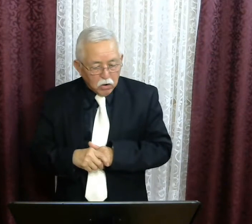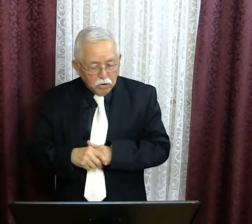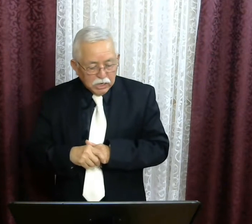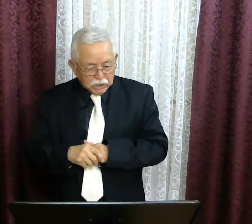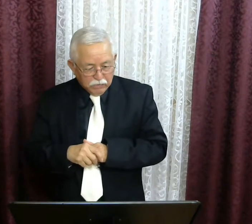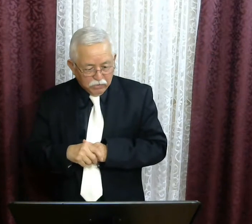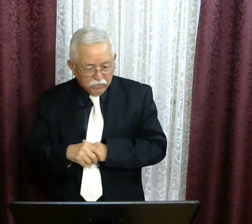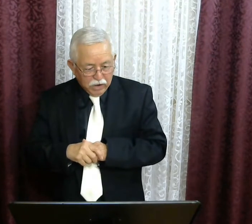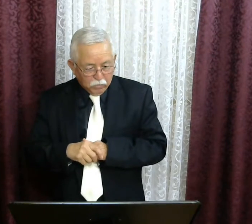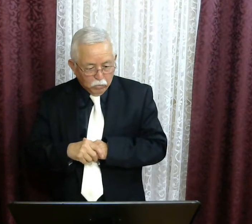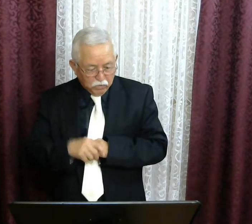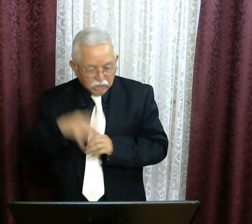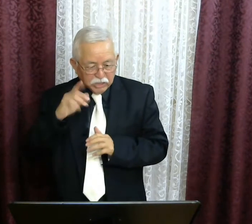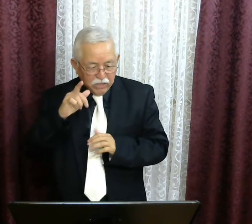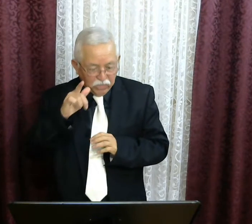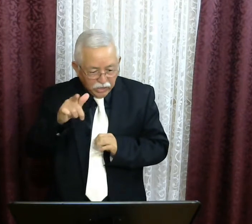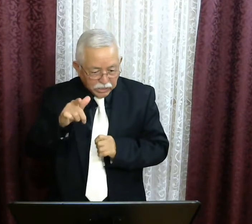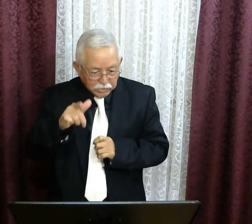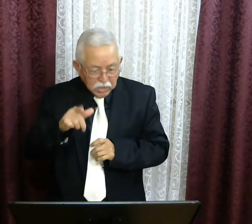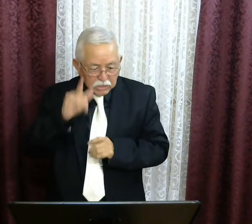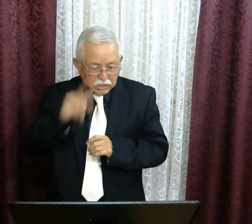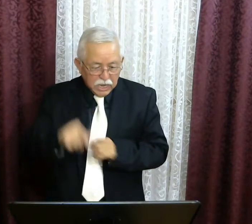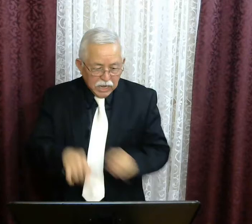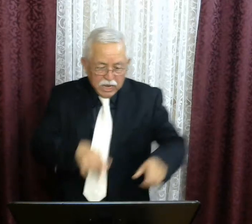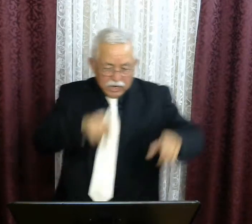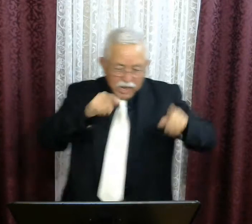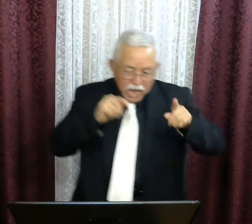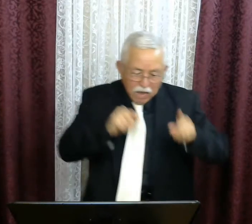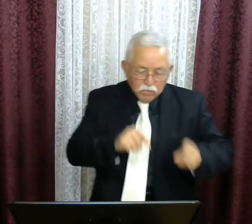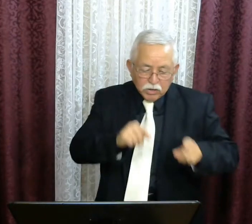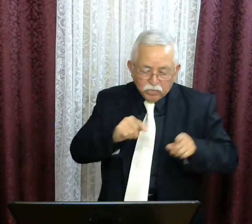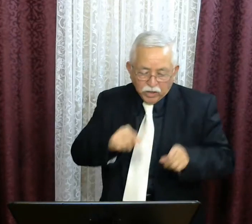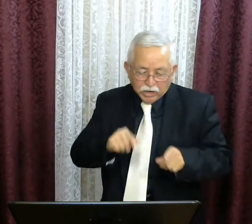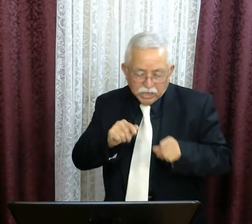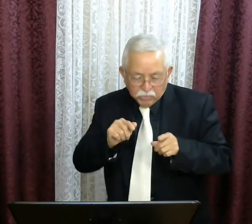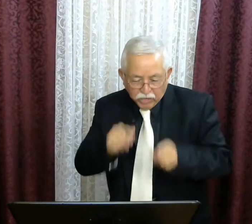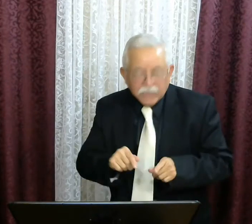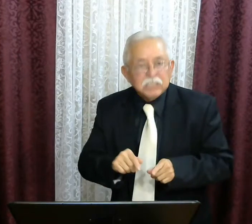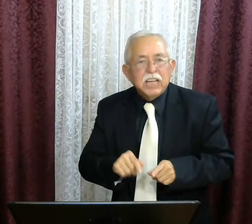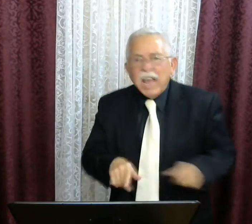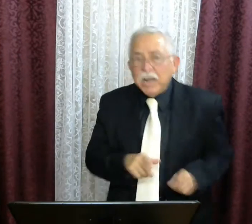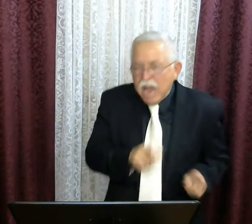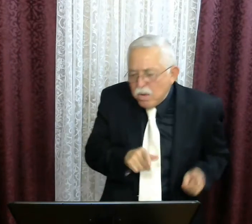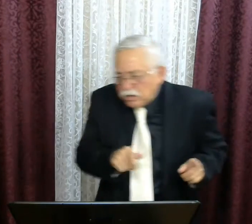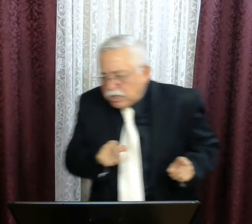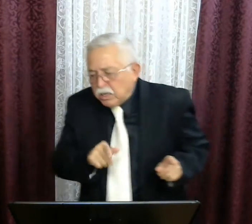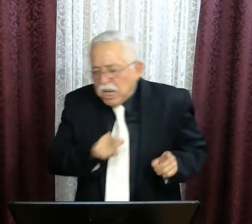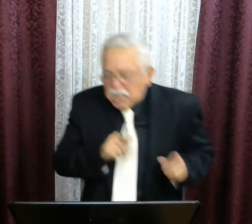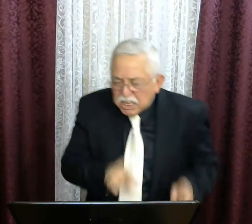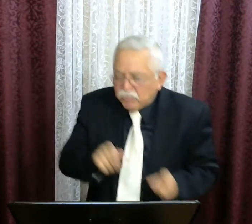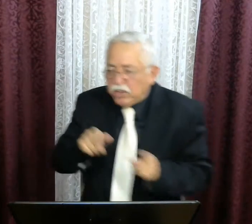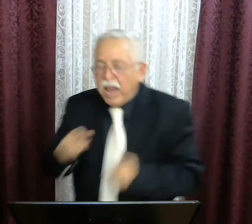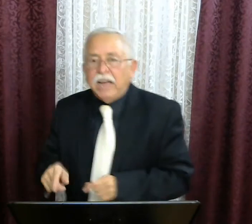Thessalonians chapter 5, verse 18, said, in everything give thanks. In everything give thanks.